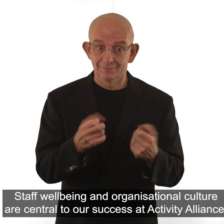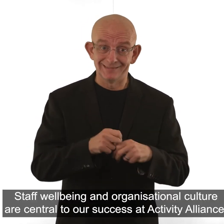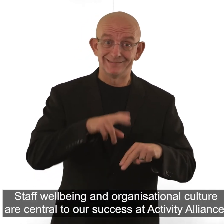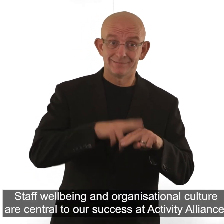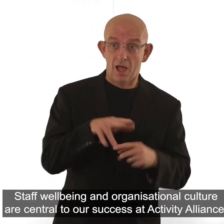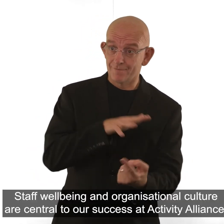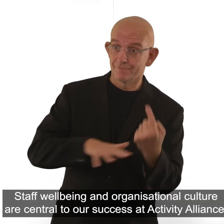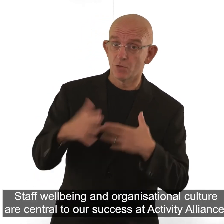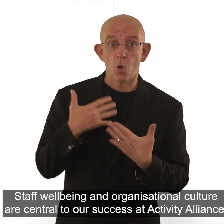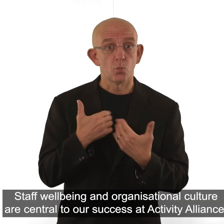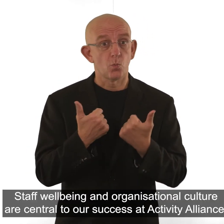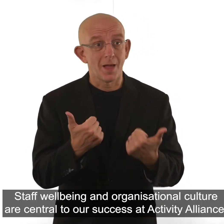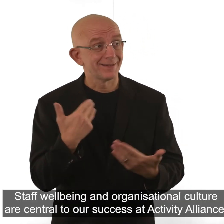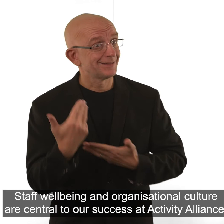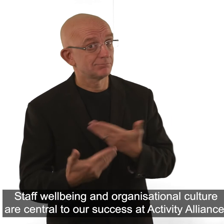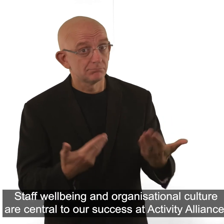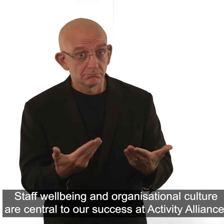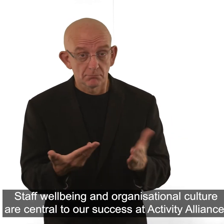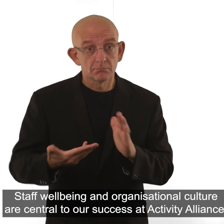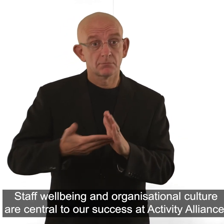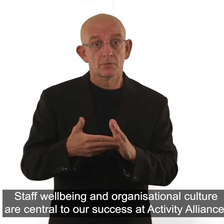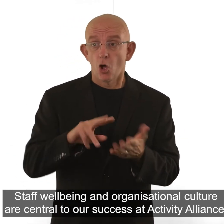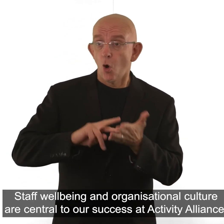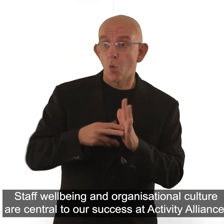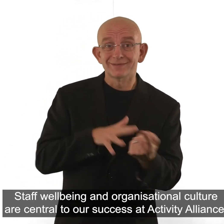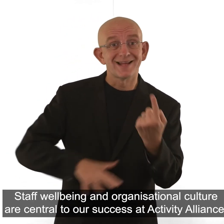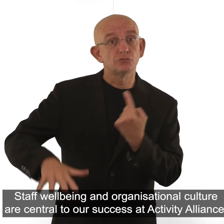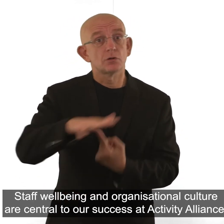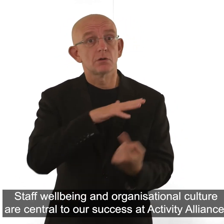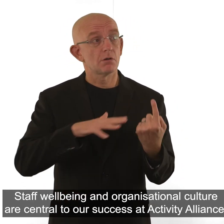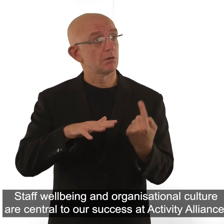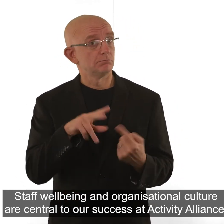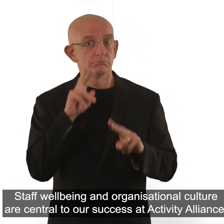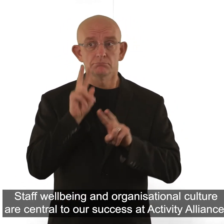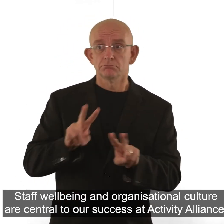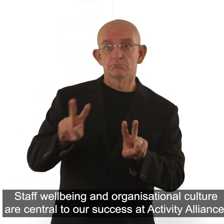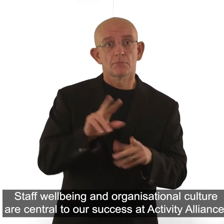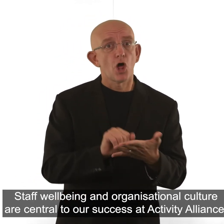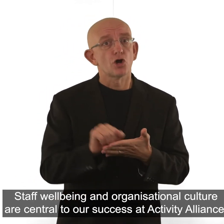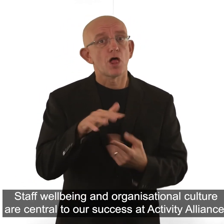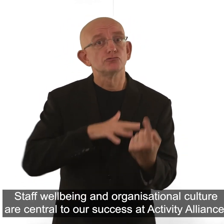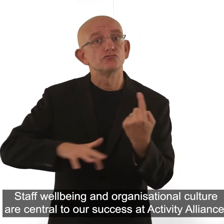Staff wellbeing and organisational culture are central to our success at Activity